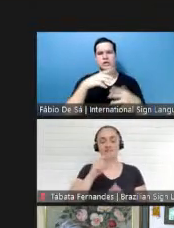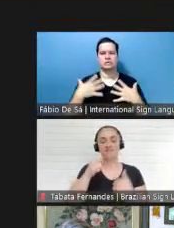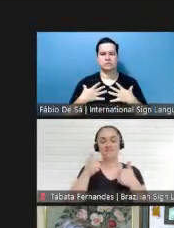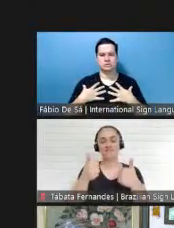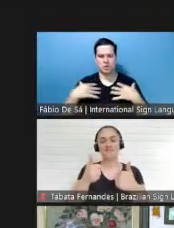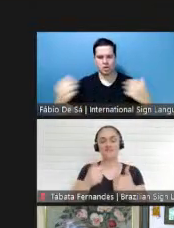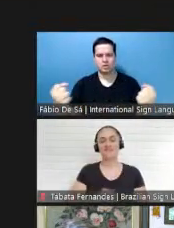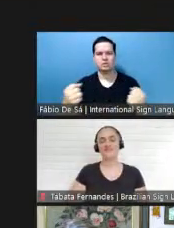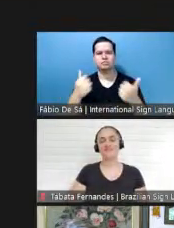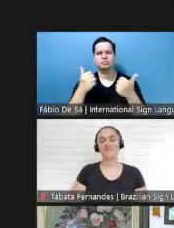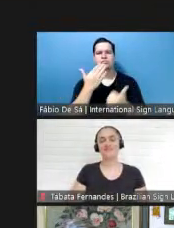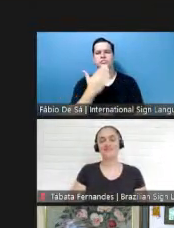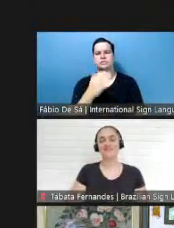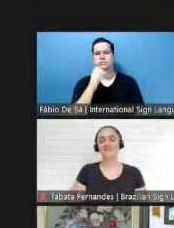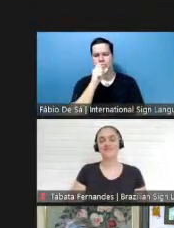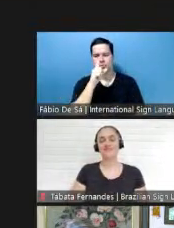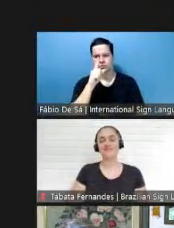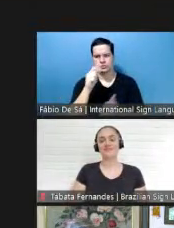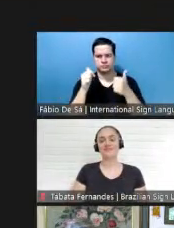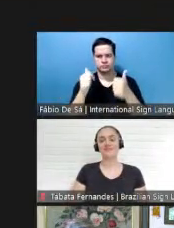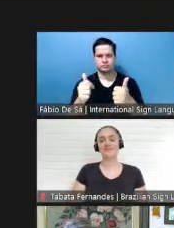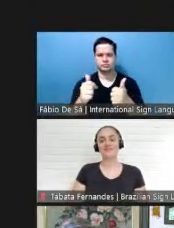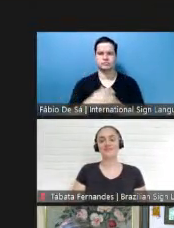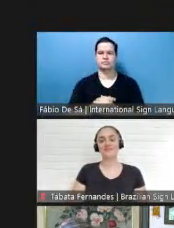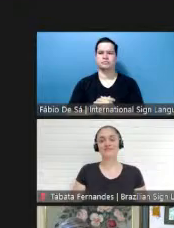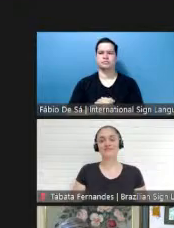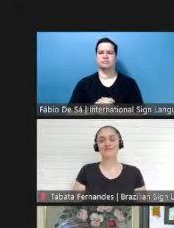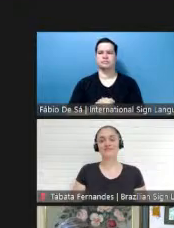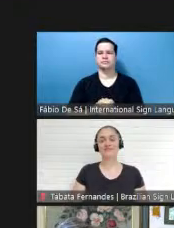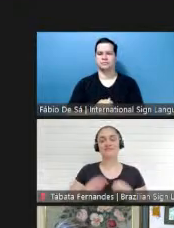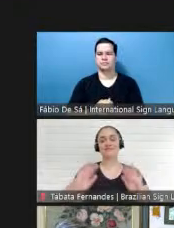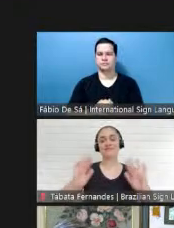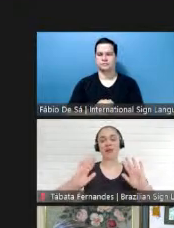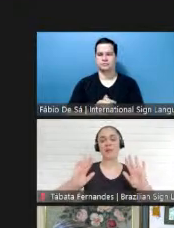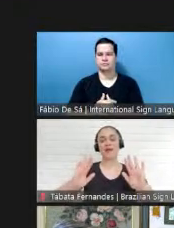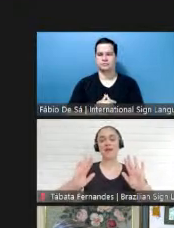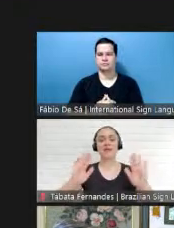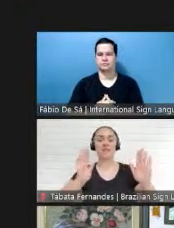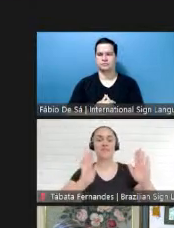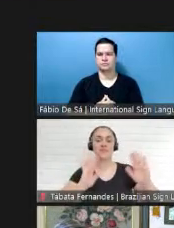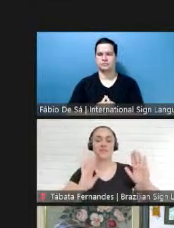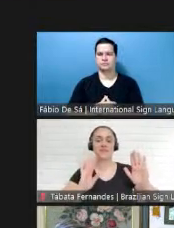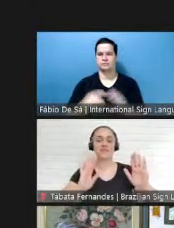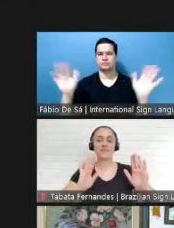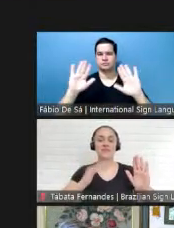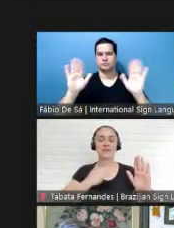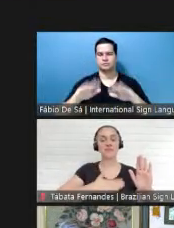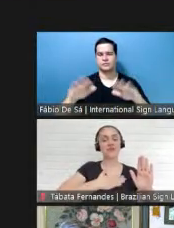Thank you. Bye-bye. Thank you. Bye. Thank you. Nice to meet you all.